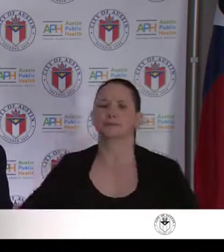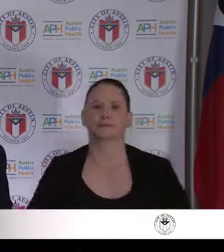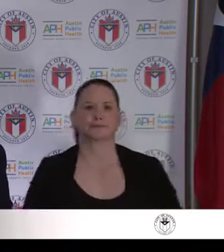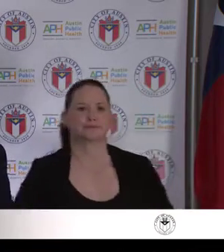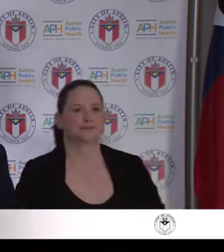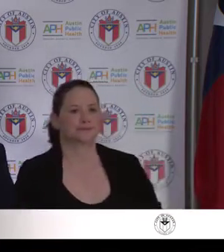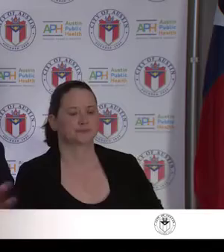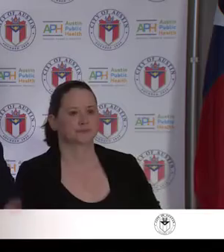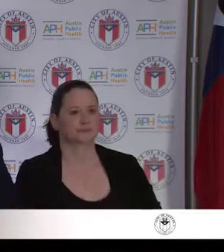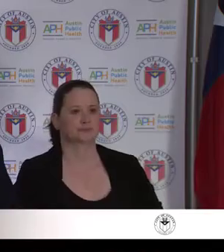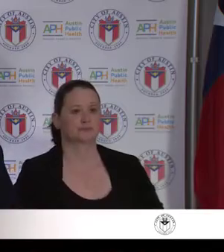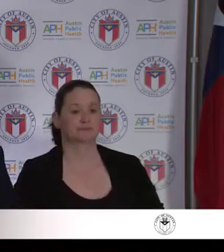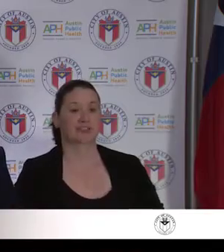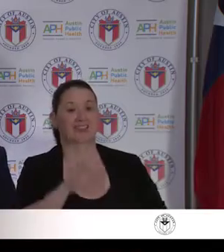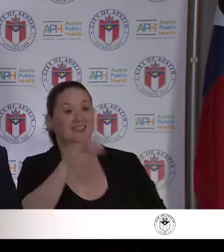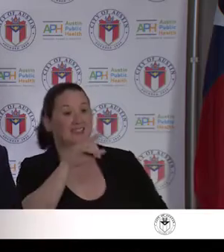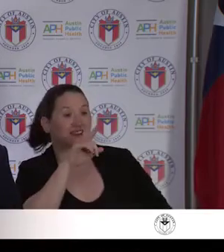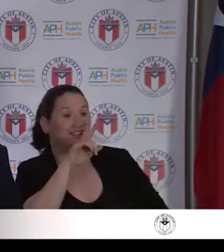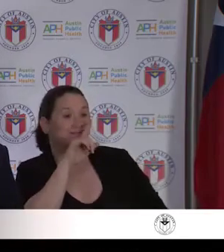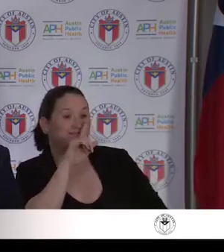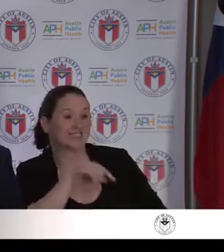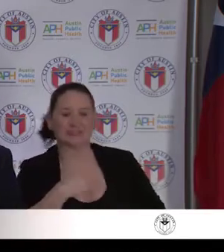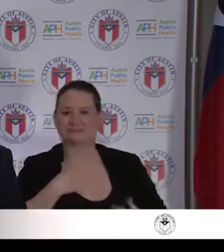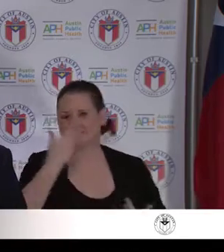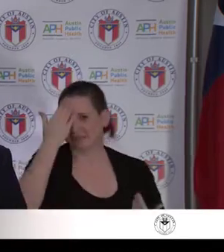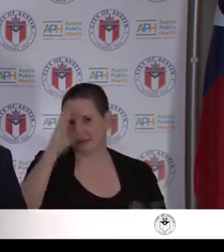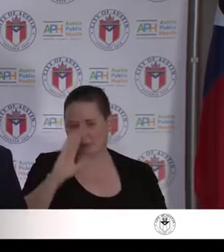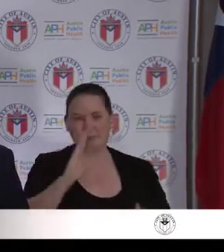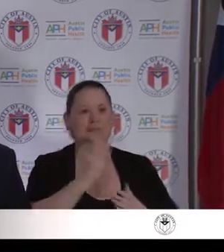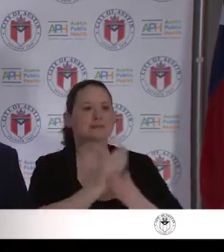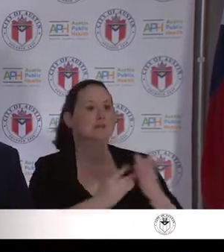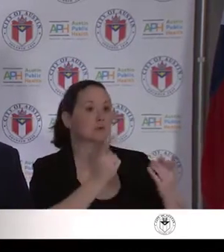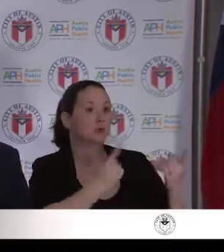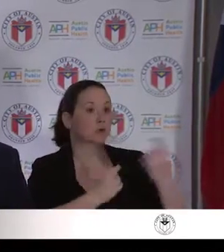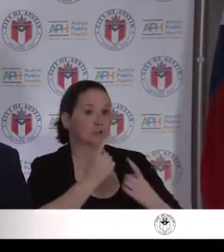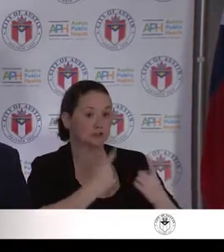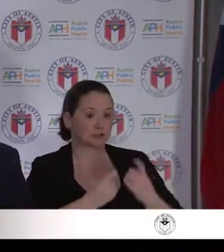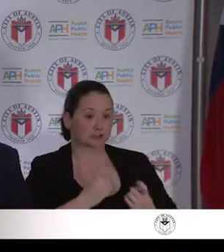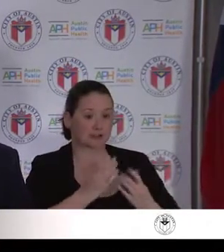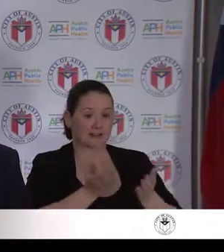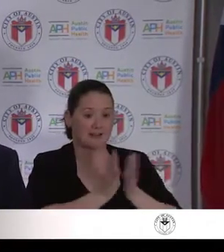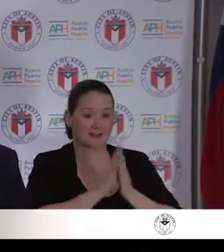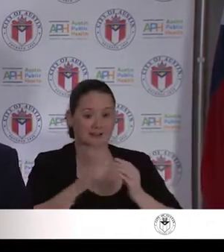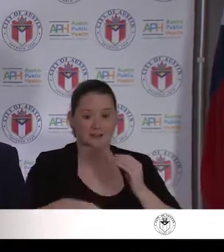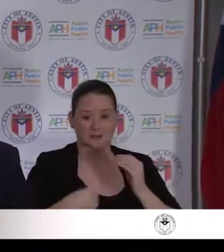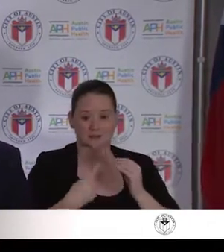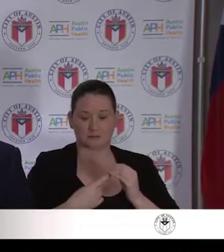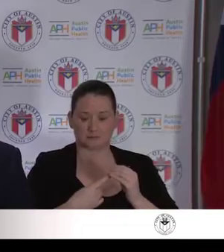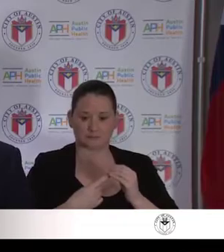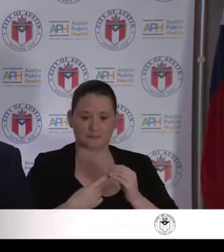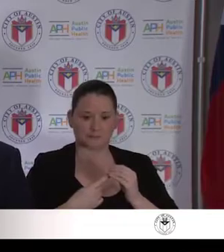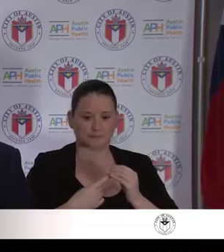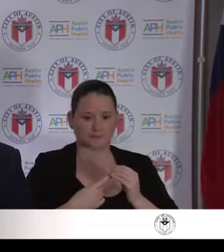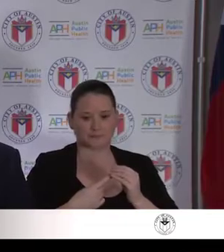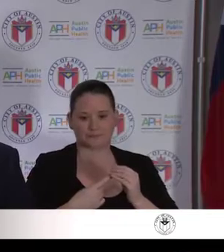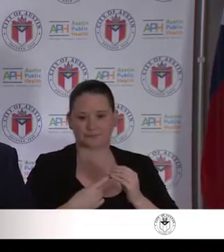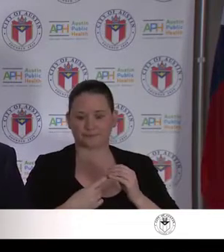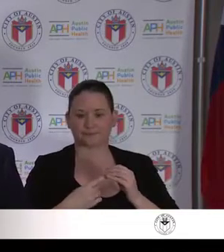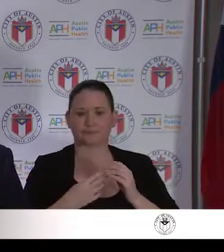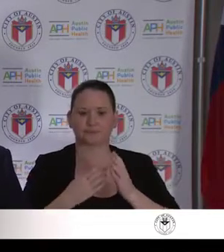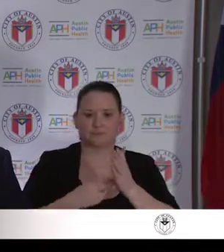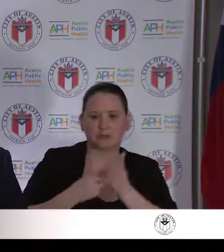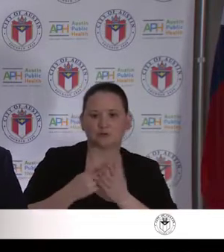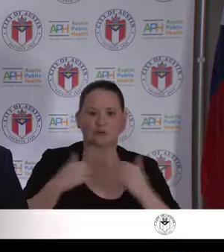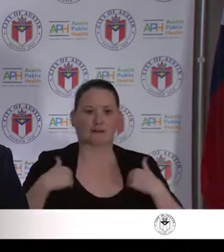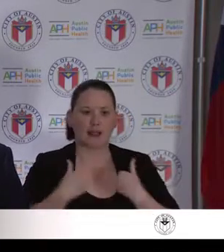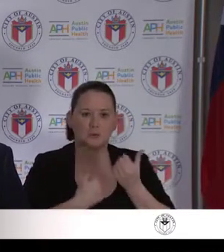You know, I don't know the answer to that question, and I've had some questions that have been asked about making sure that some animal